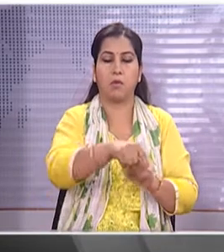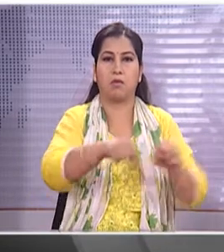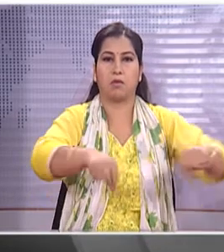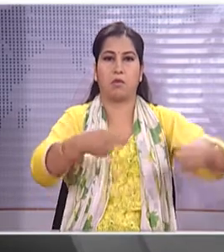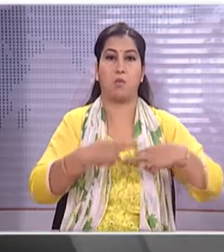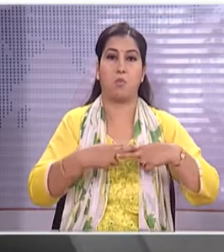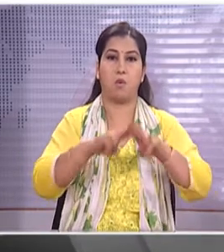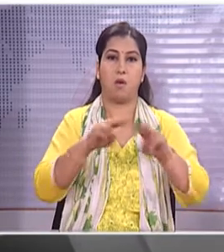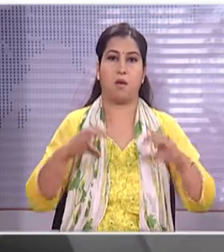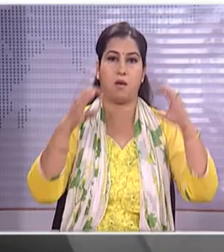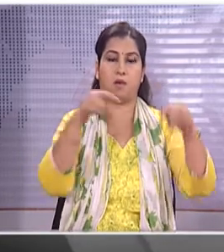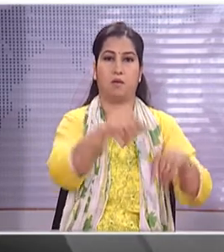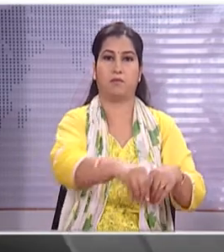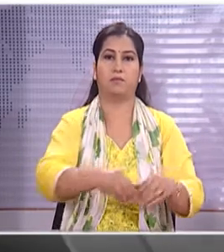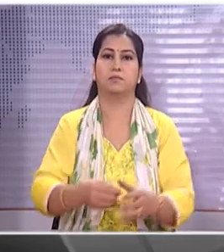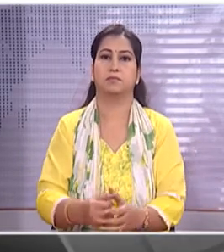the losses.